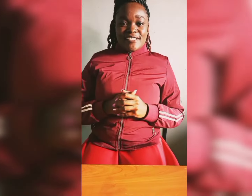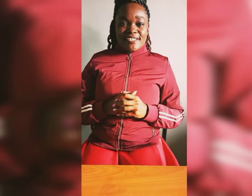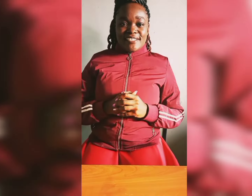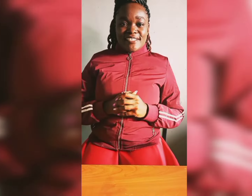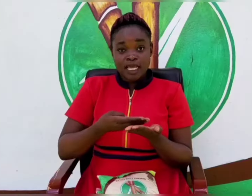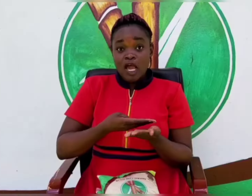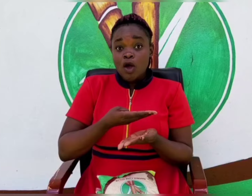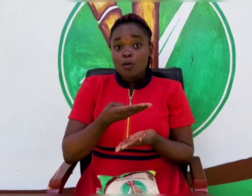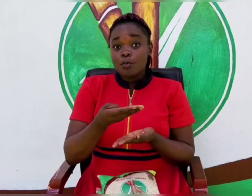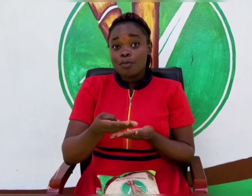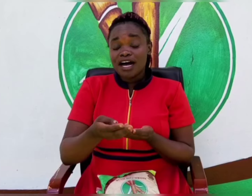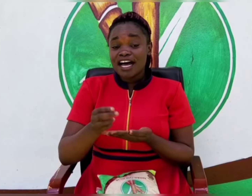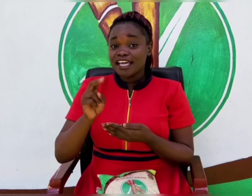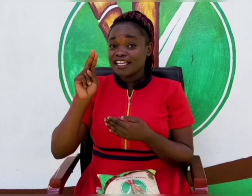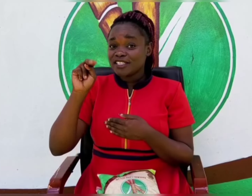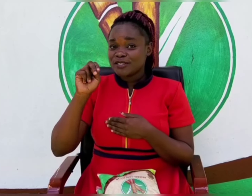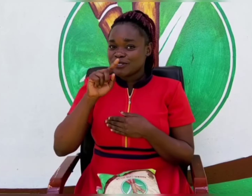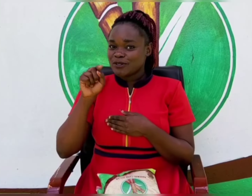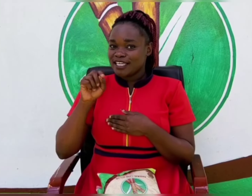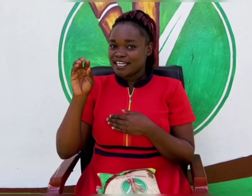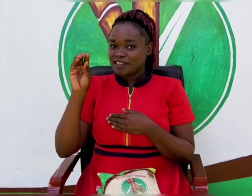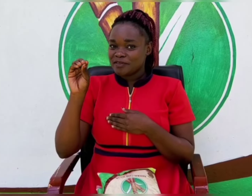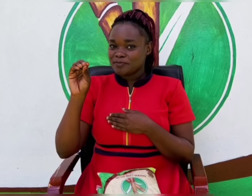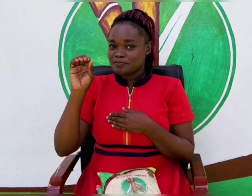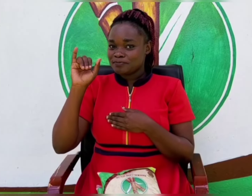much. Bye, Nzoia.